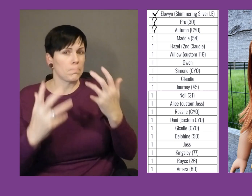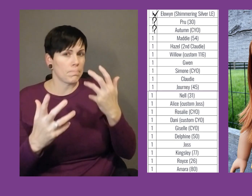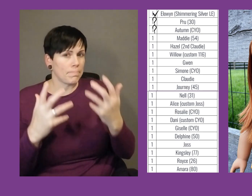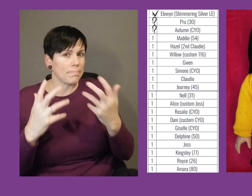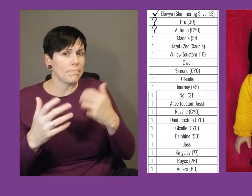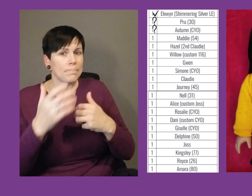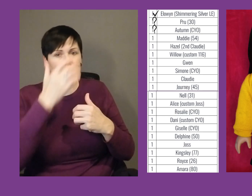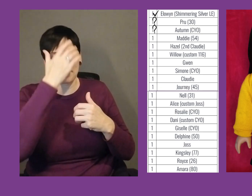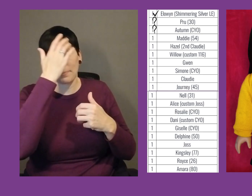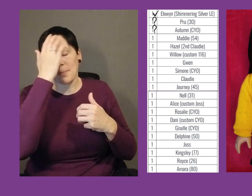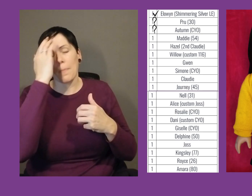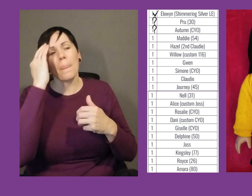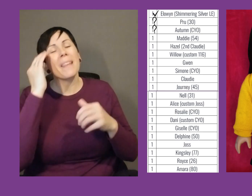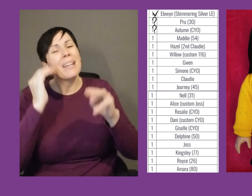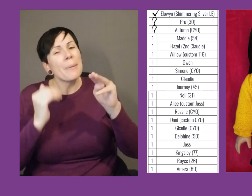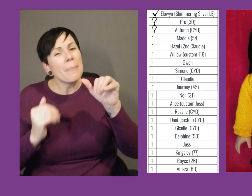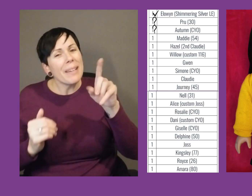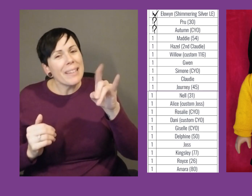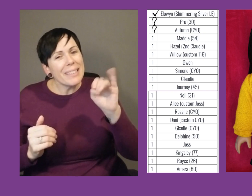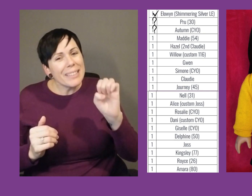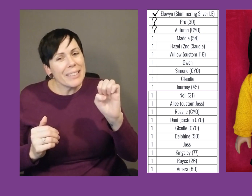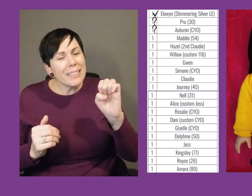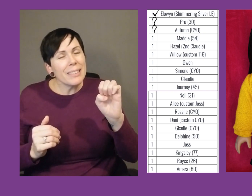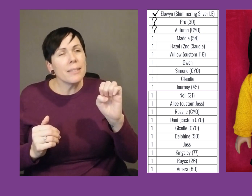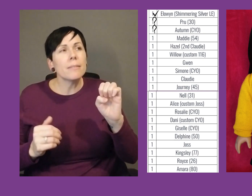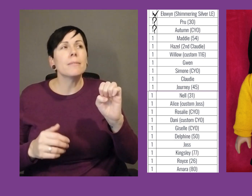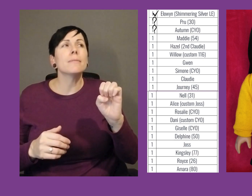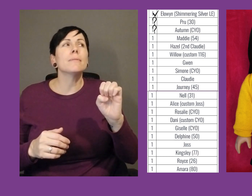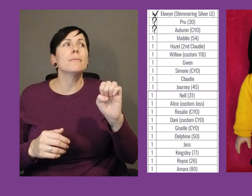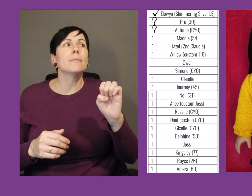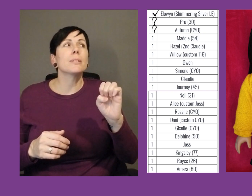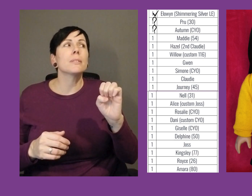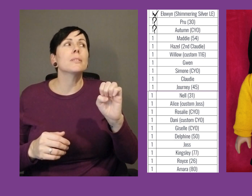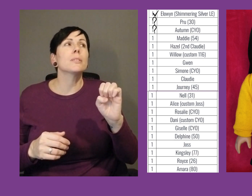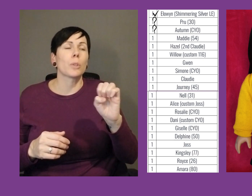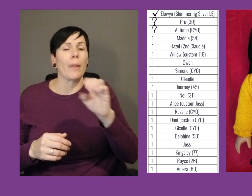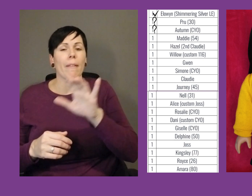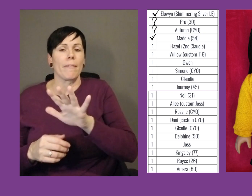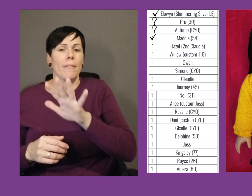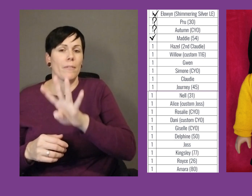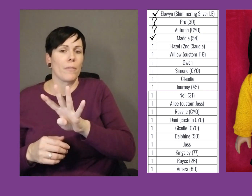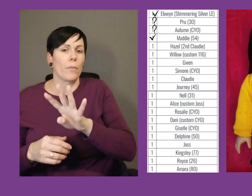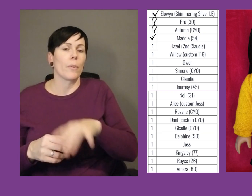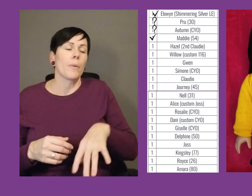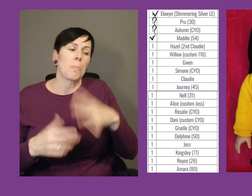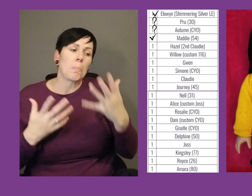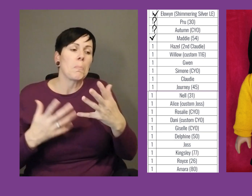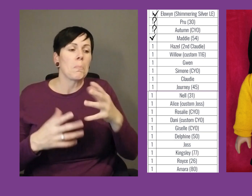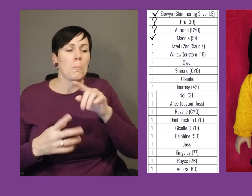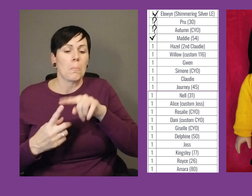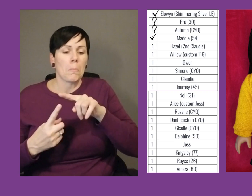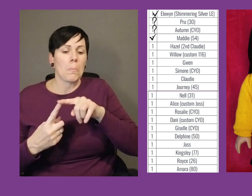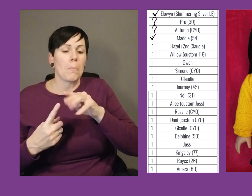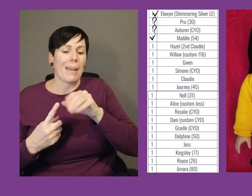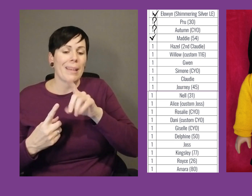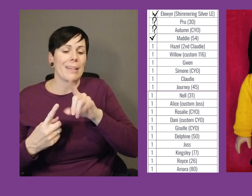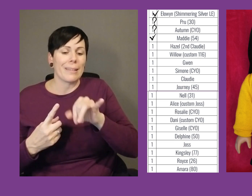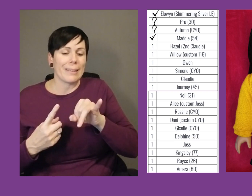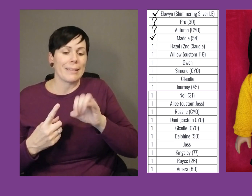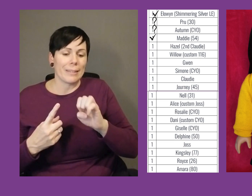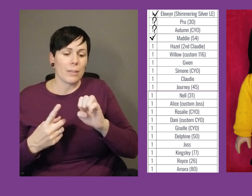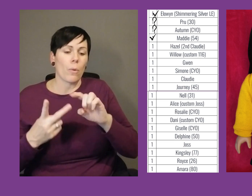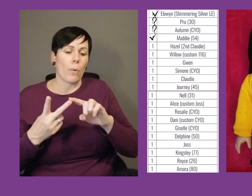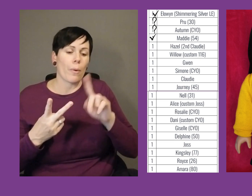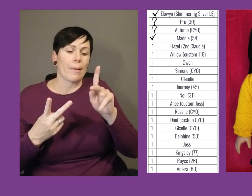Maddie, it would be either Maddie or Kimmy, who is our other 54. Probably Maddie